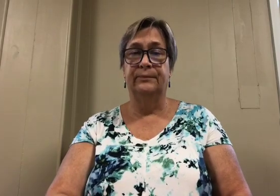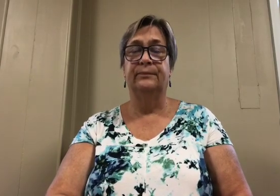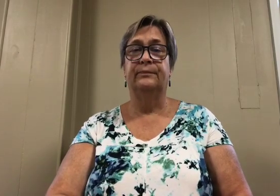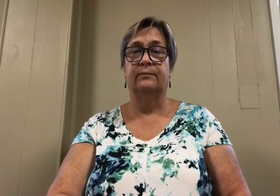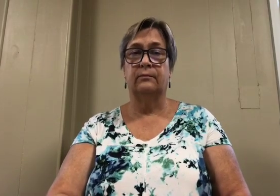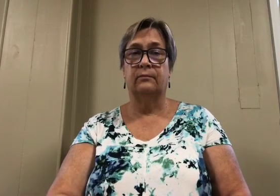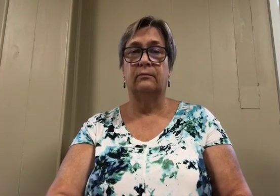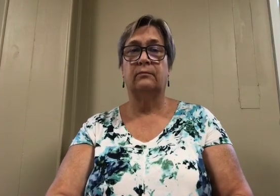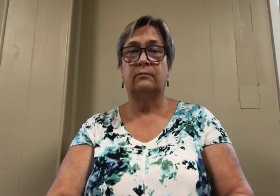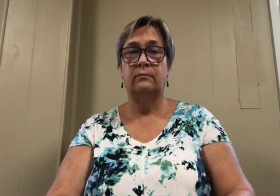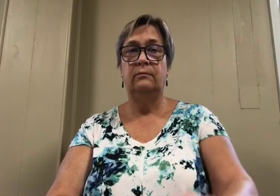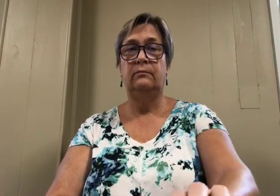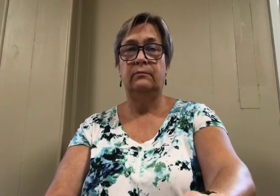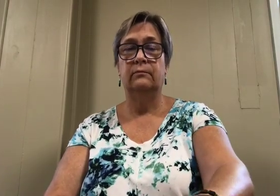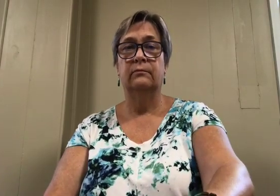attitude.